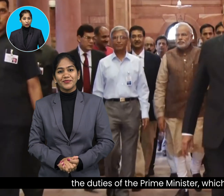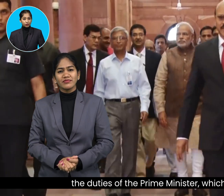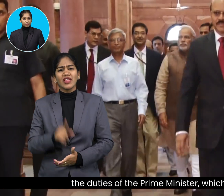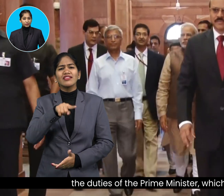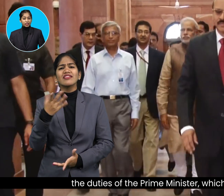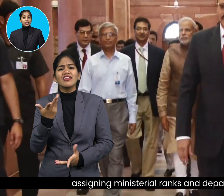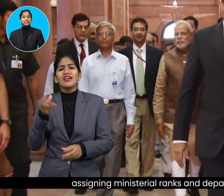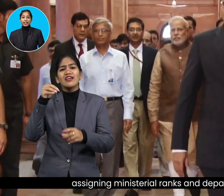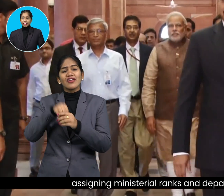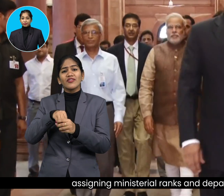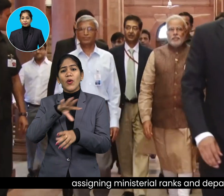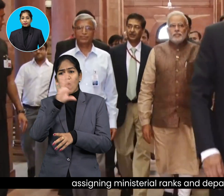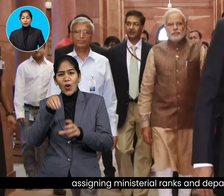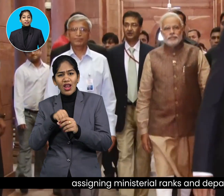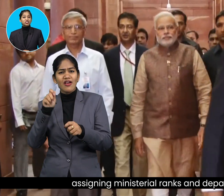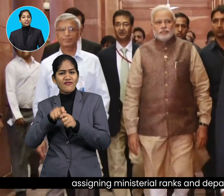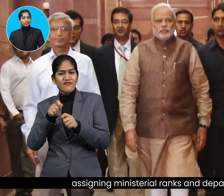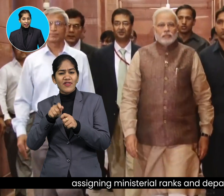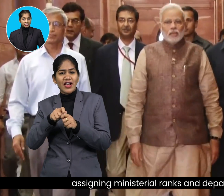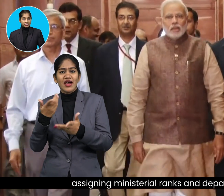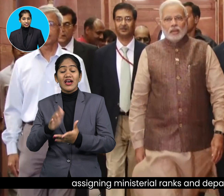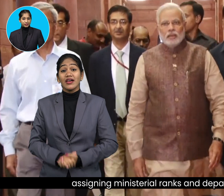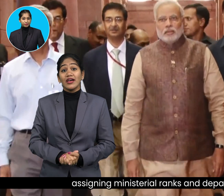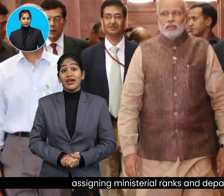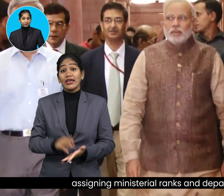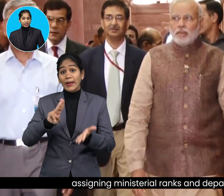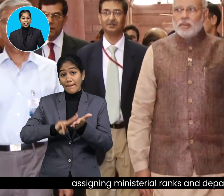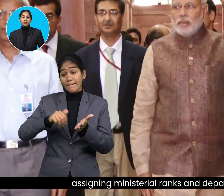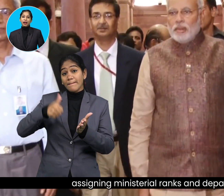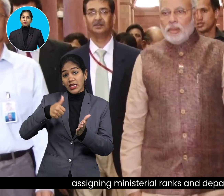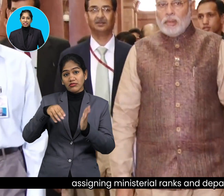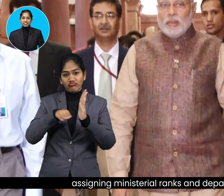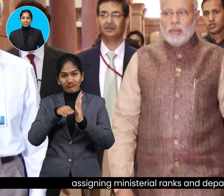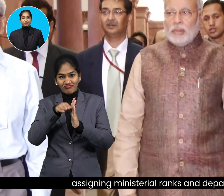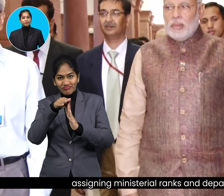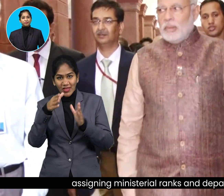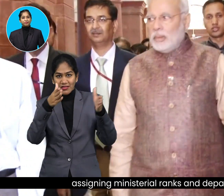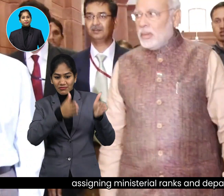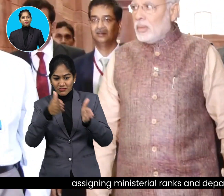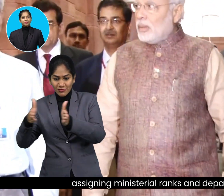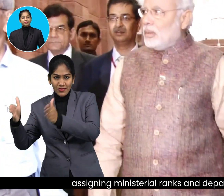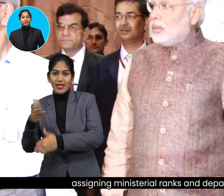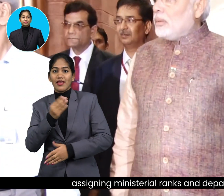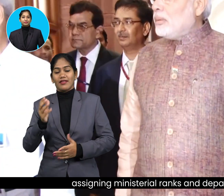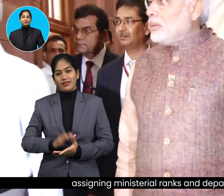which include assigning ministerial ranks and departments.